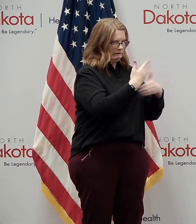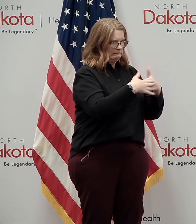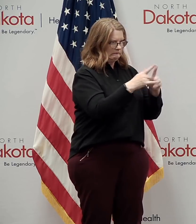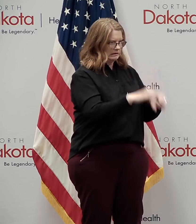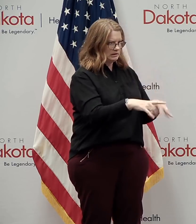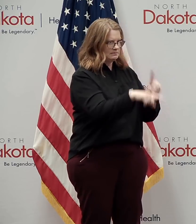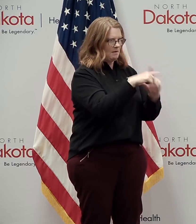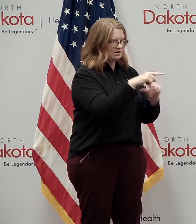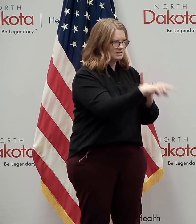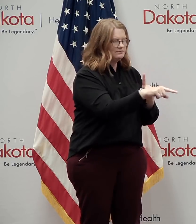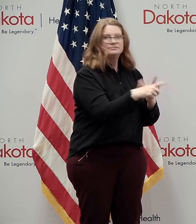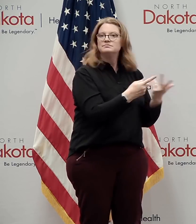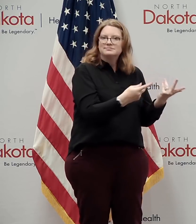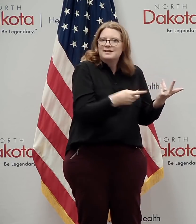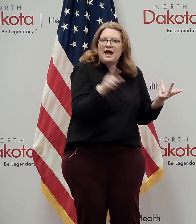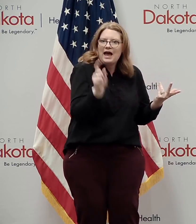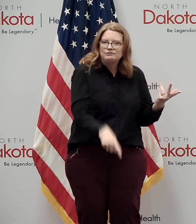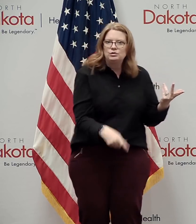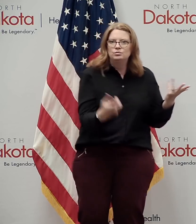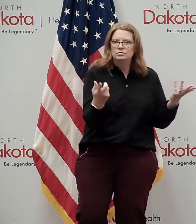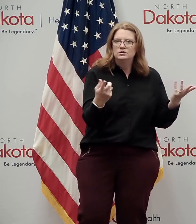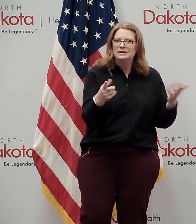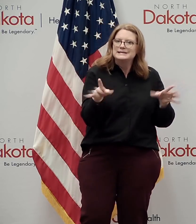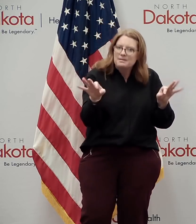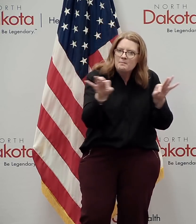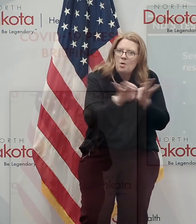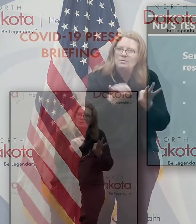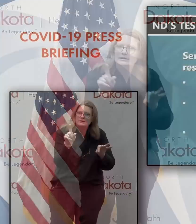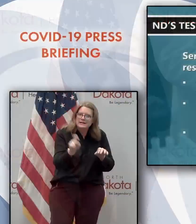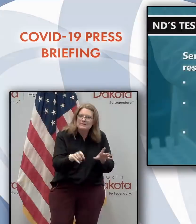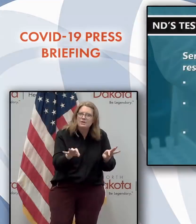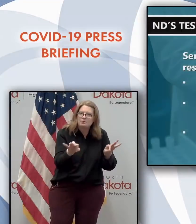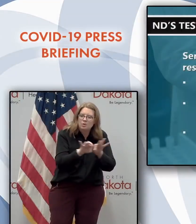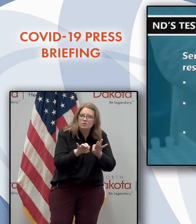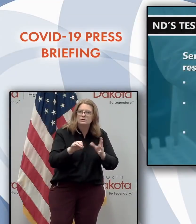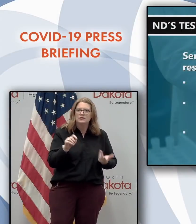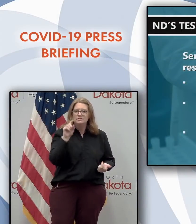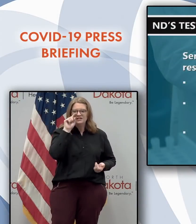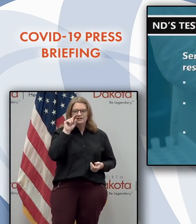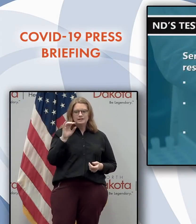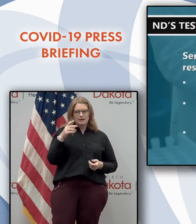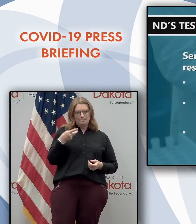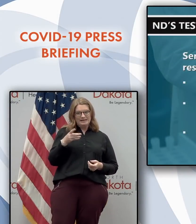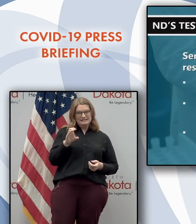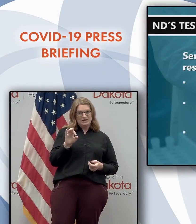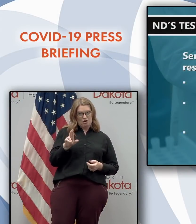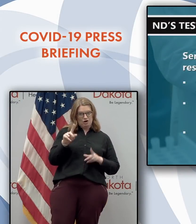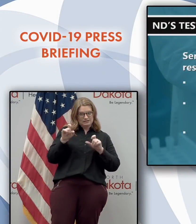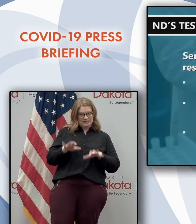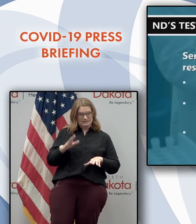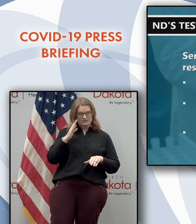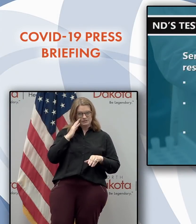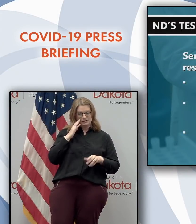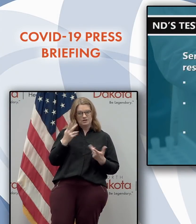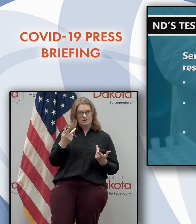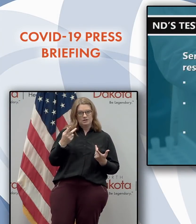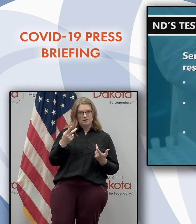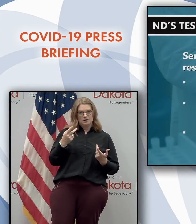responsible, it's comprehensive, it's strategic, and it's important, because again, the PCR tests that we're doing, which is the